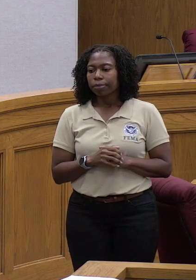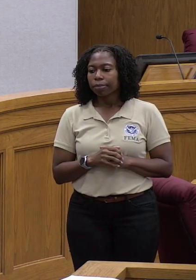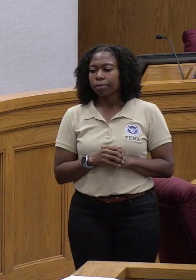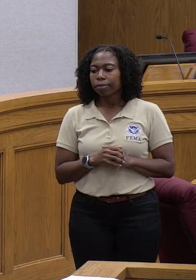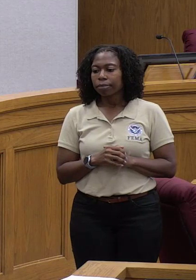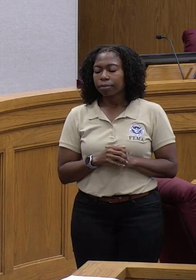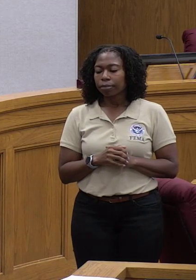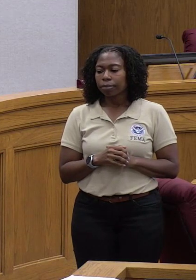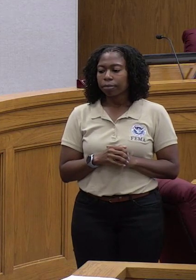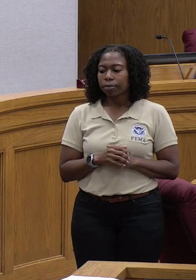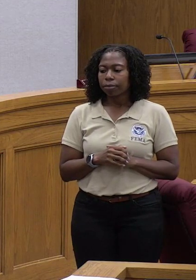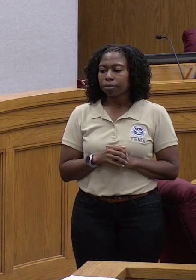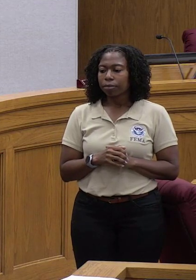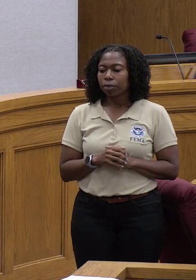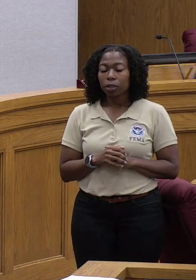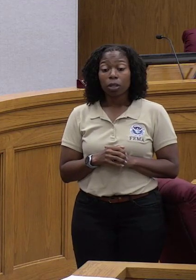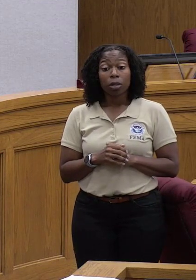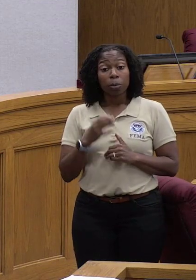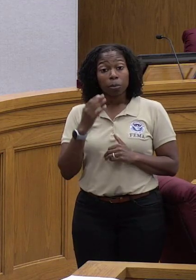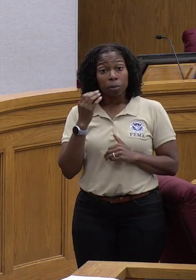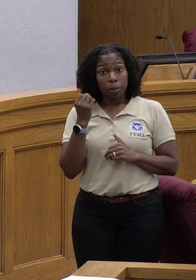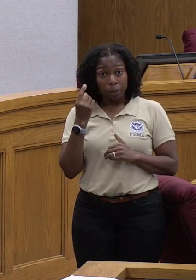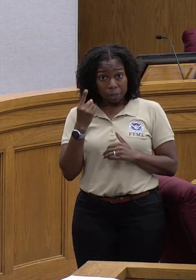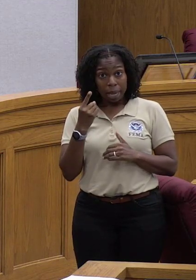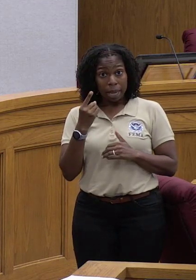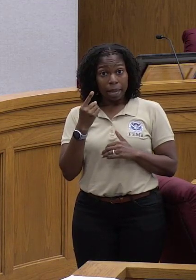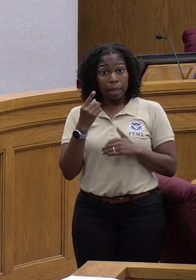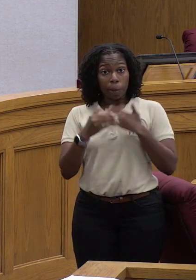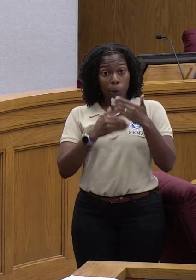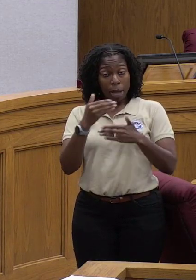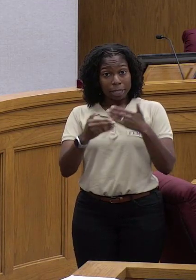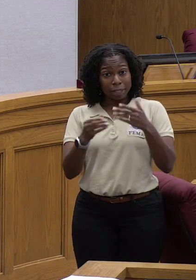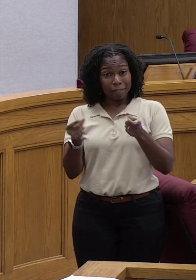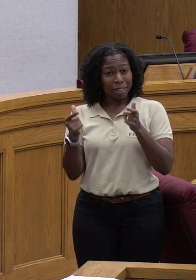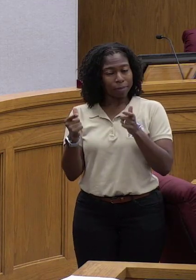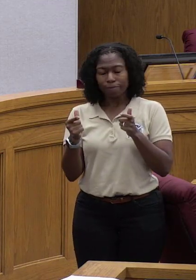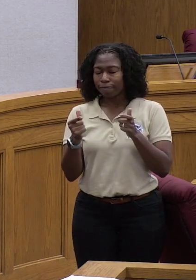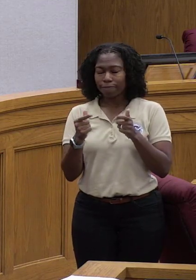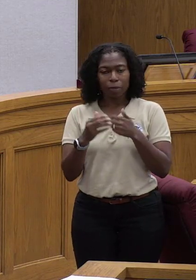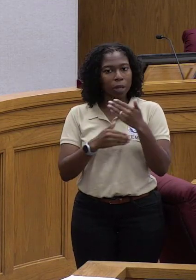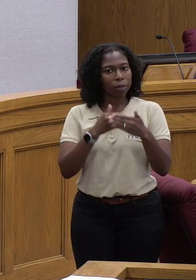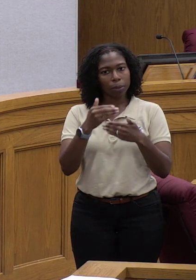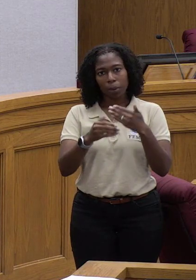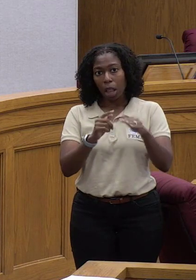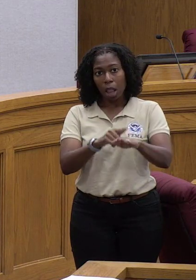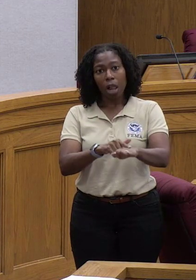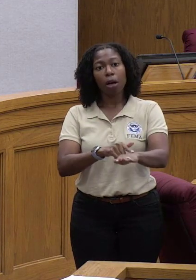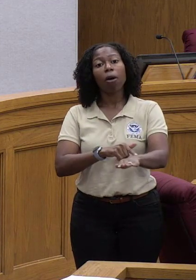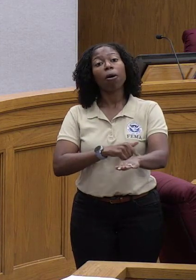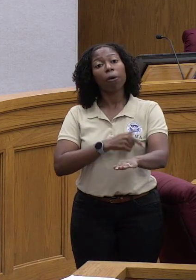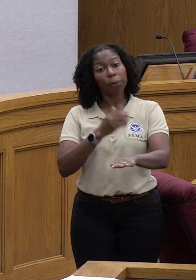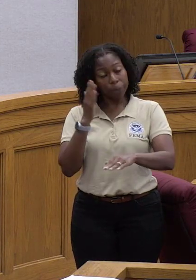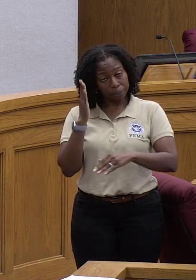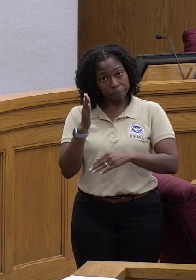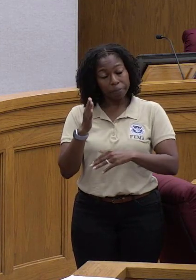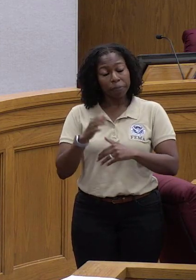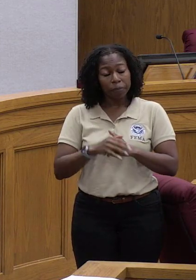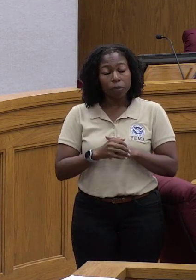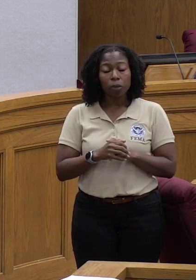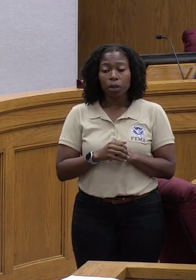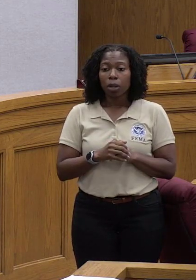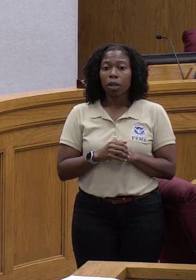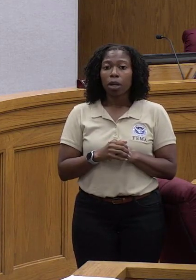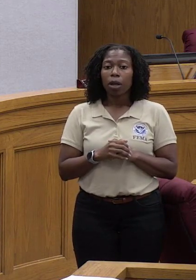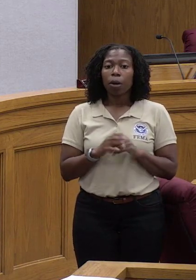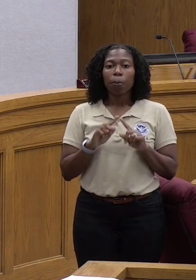it's going to be a long process, but it's a process that I am sure that we're going to be